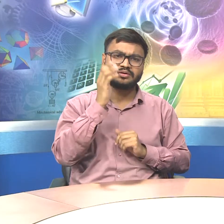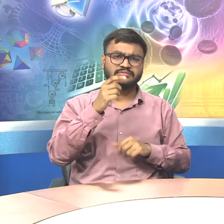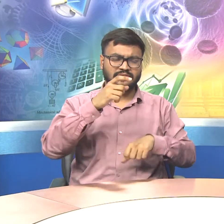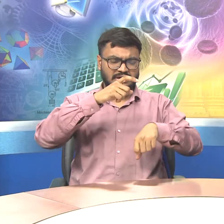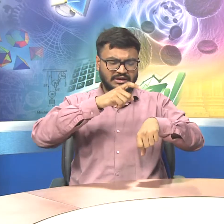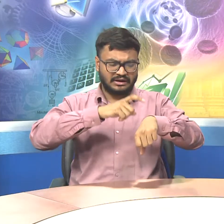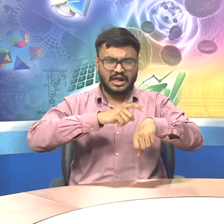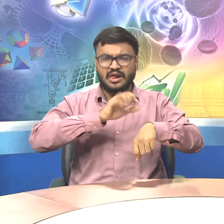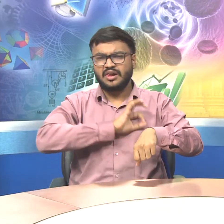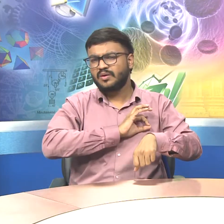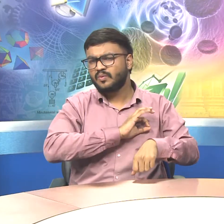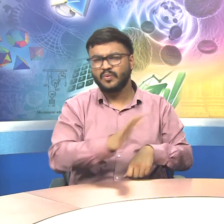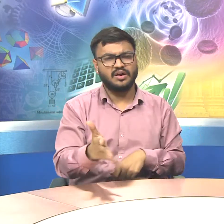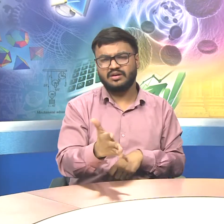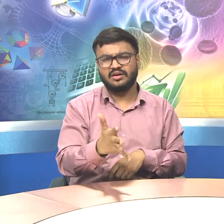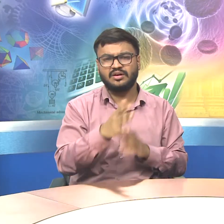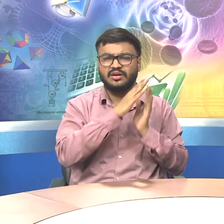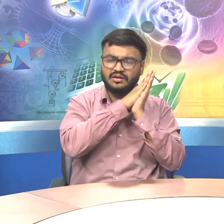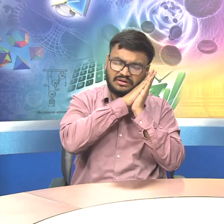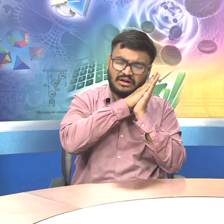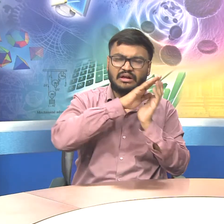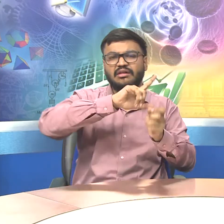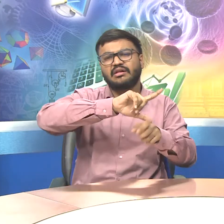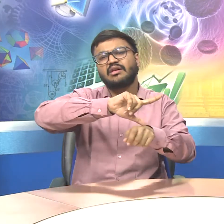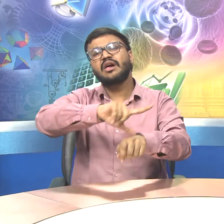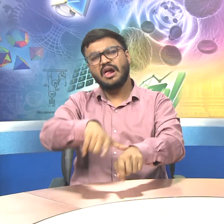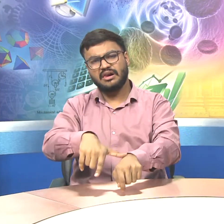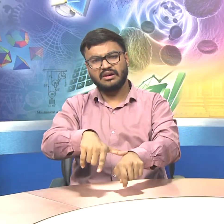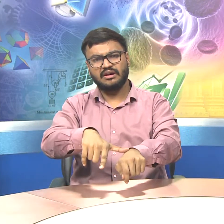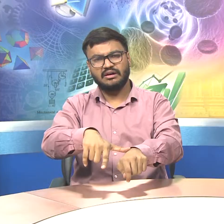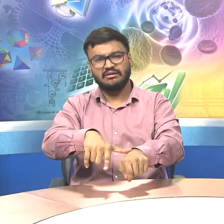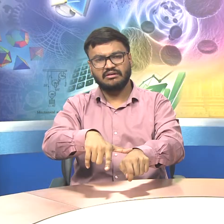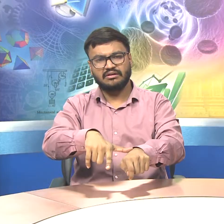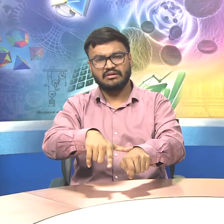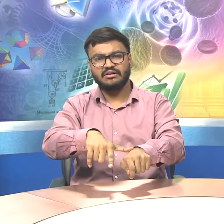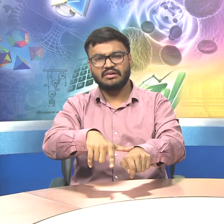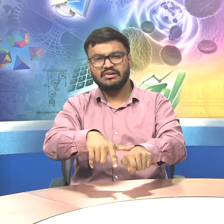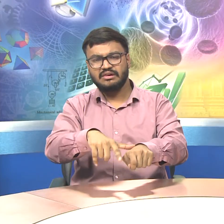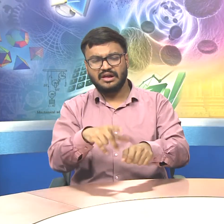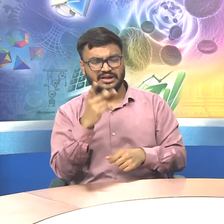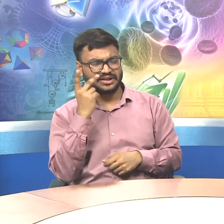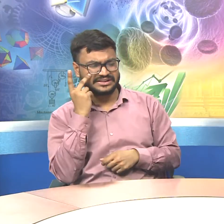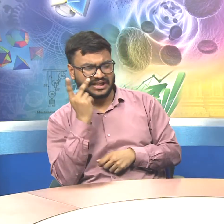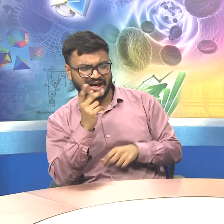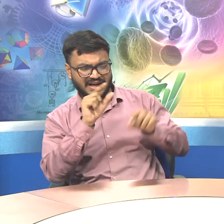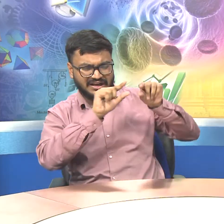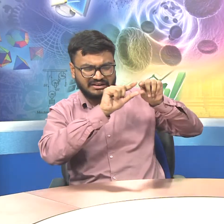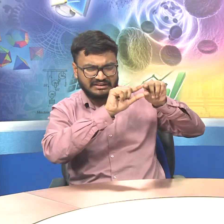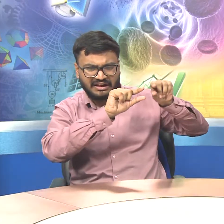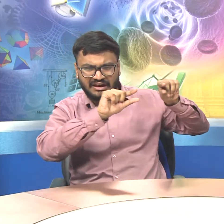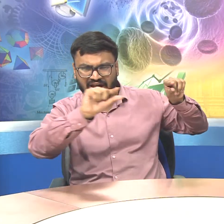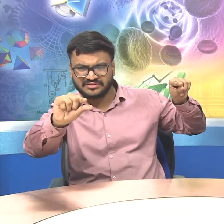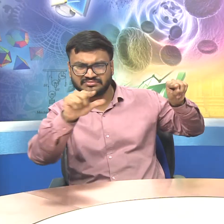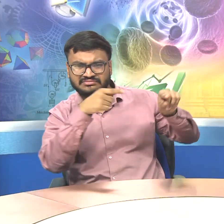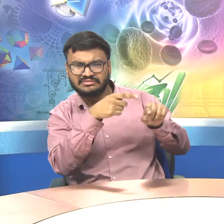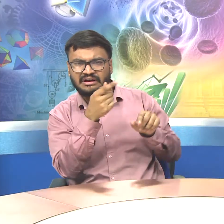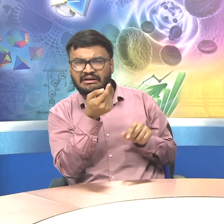like you can see on the screen, morning like not sleep late, it will lead to wrong word